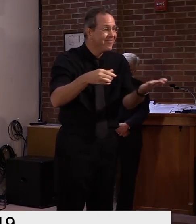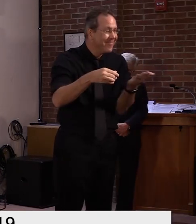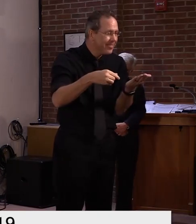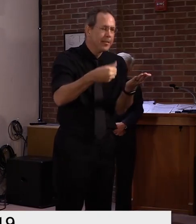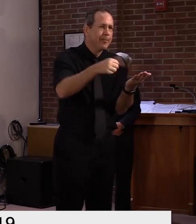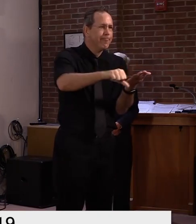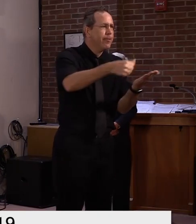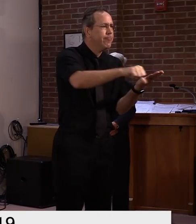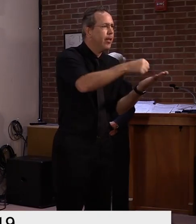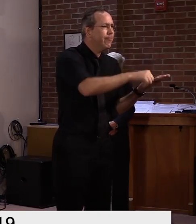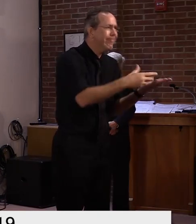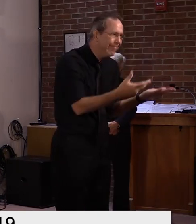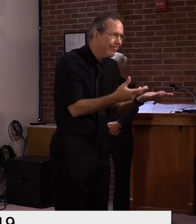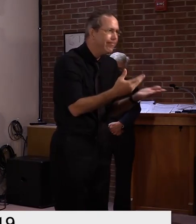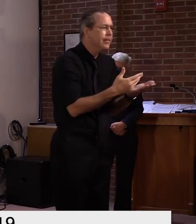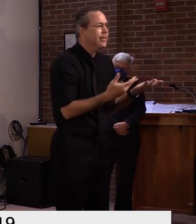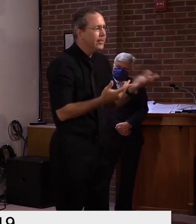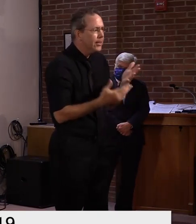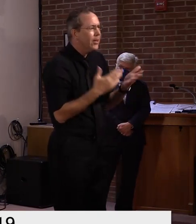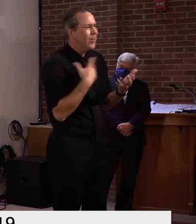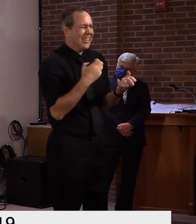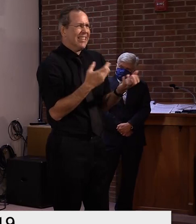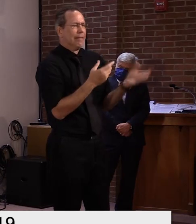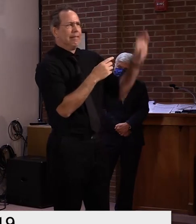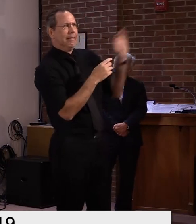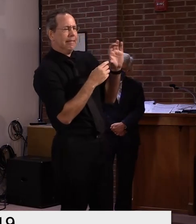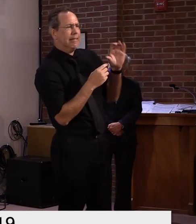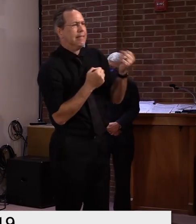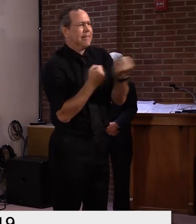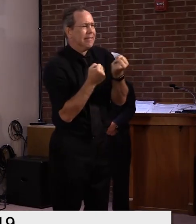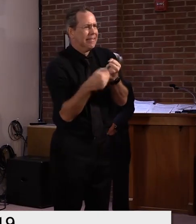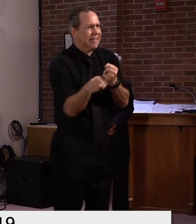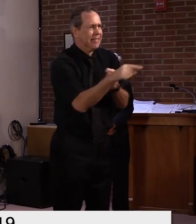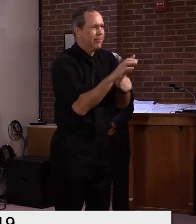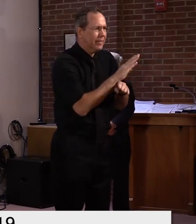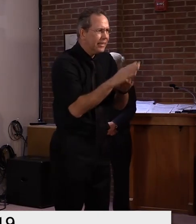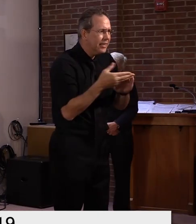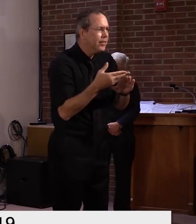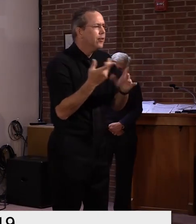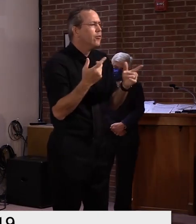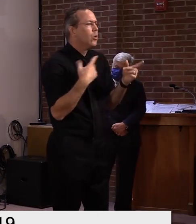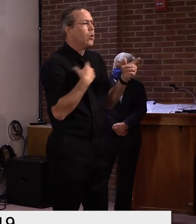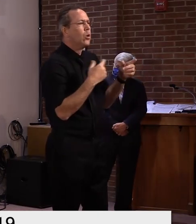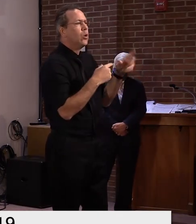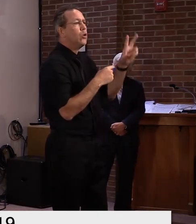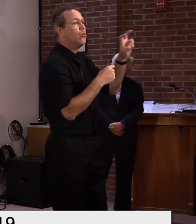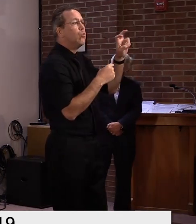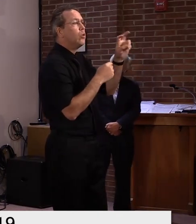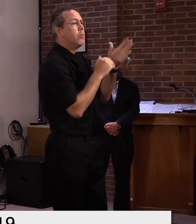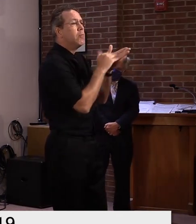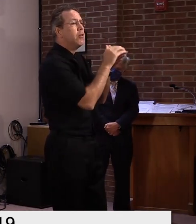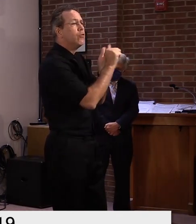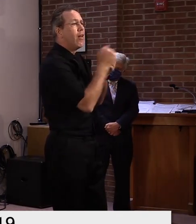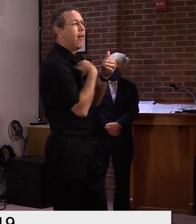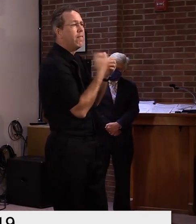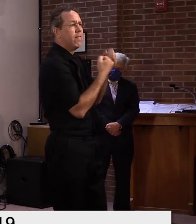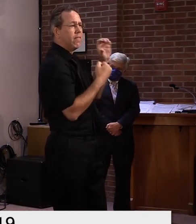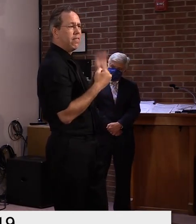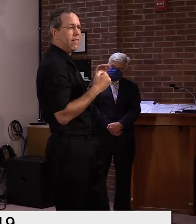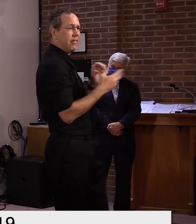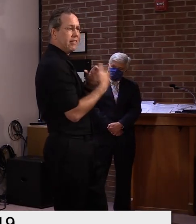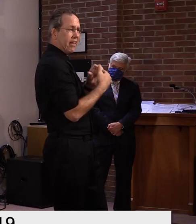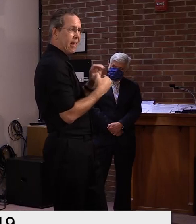held back about $200 million in this funding with the hope Congress might change the rules to give us more flexibility in how it's